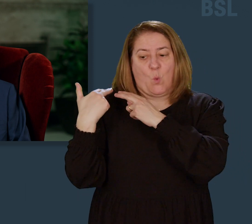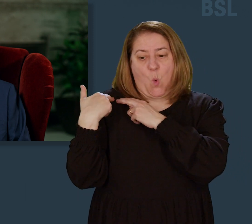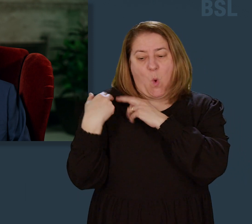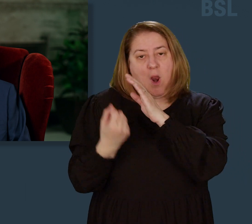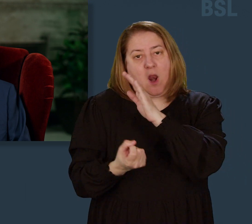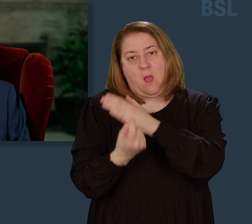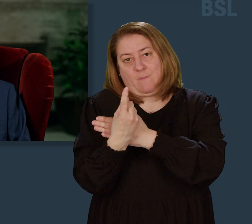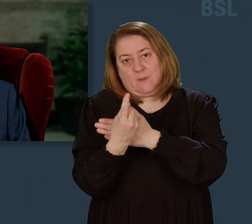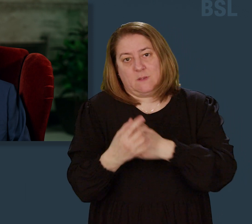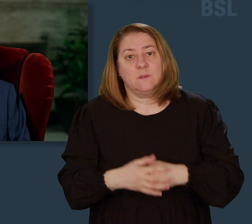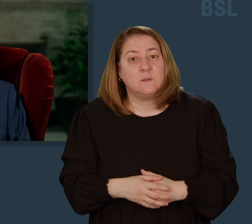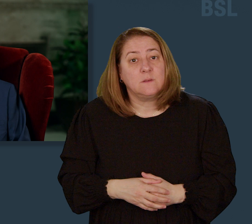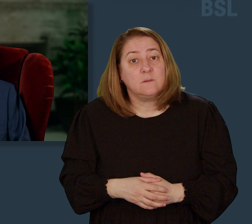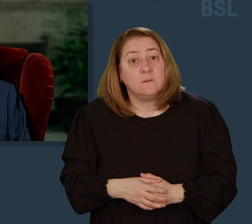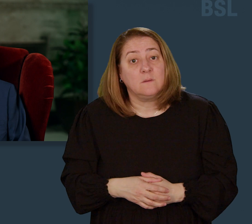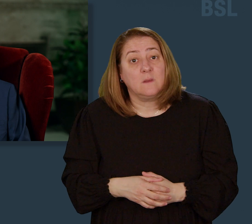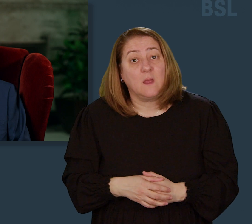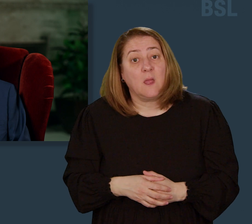when the call came.